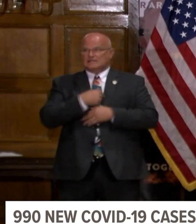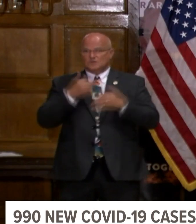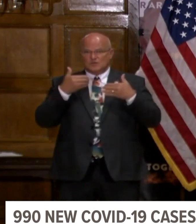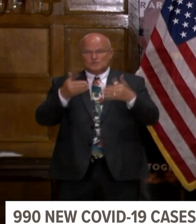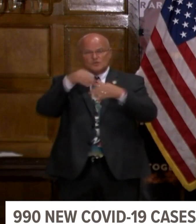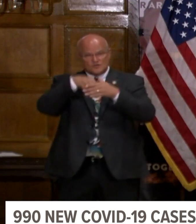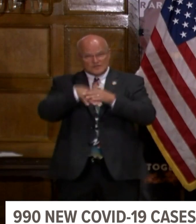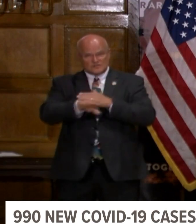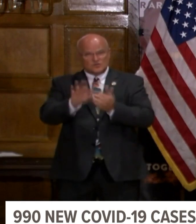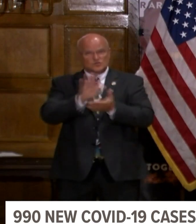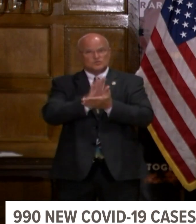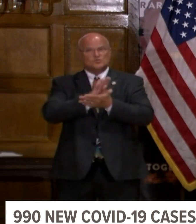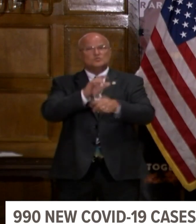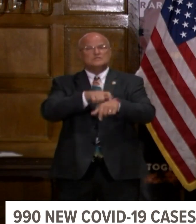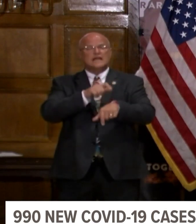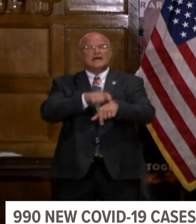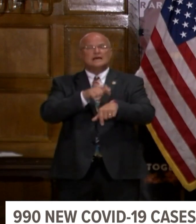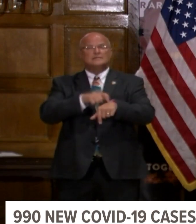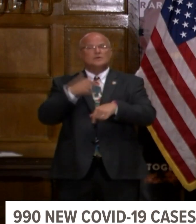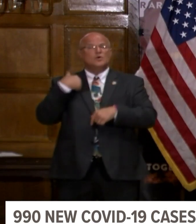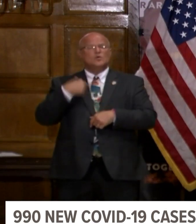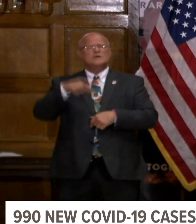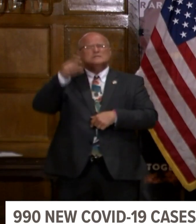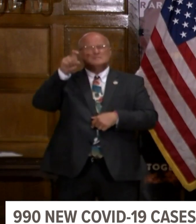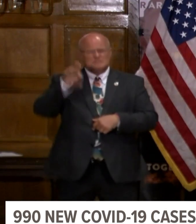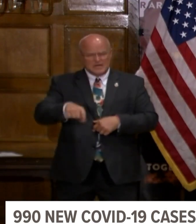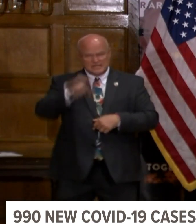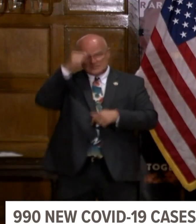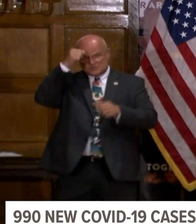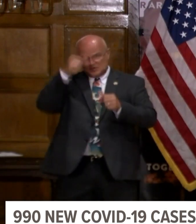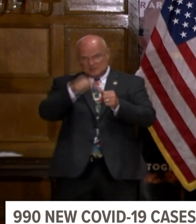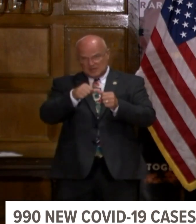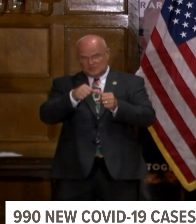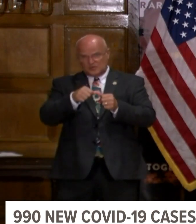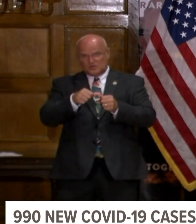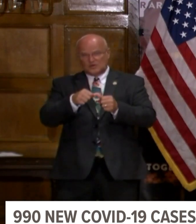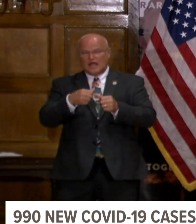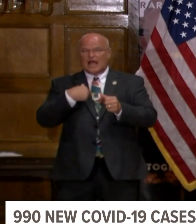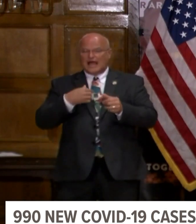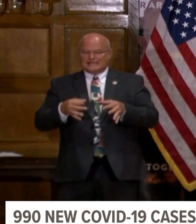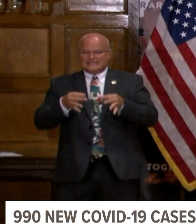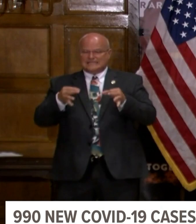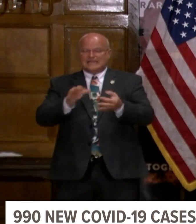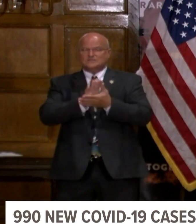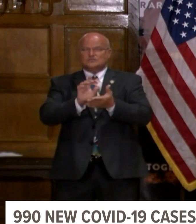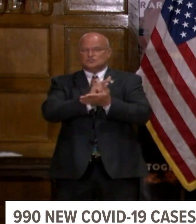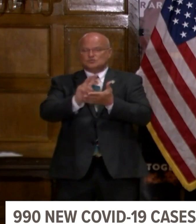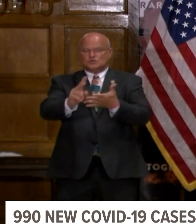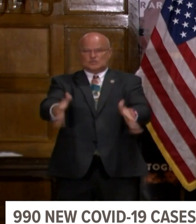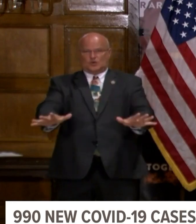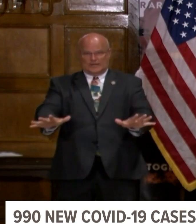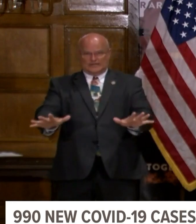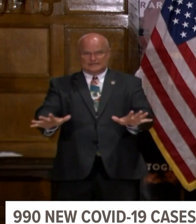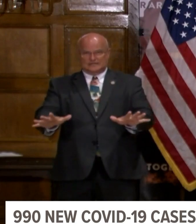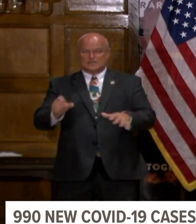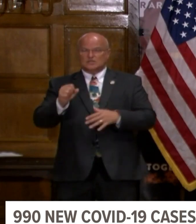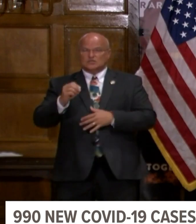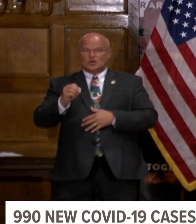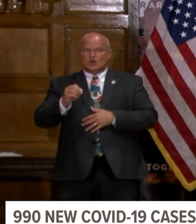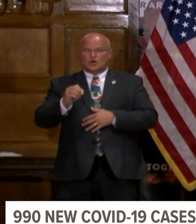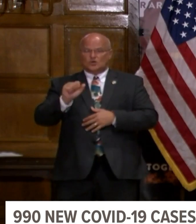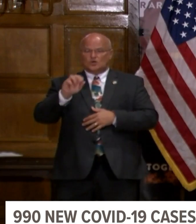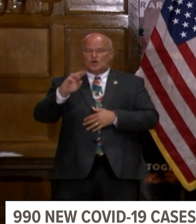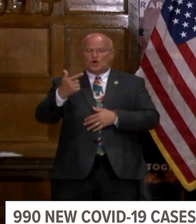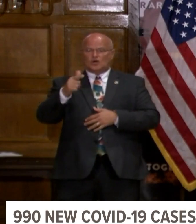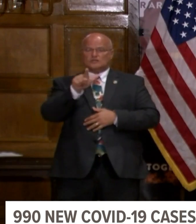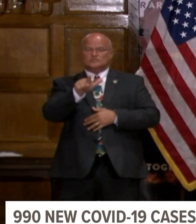move into the school time frame. We have to remember that I delayed school for 2 weeks. And so it's an